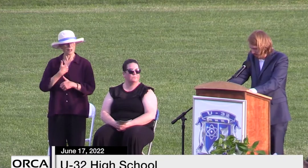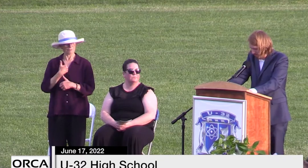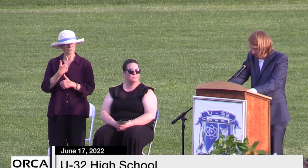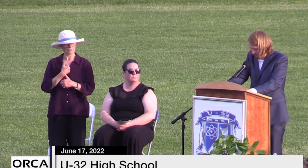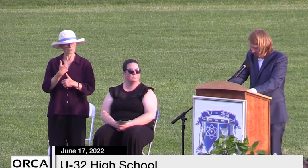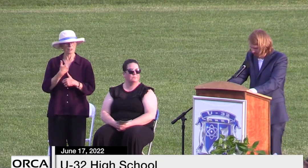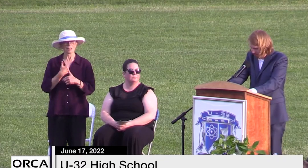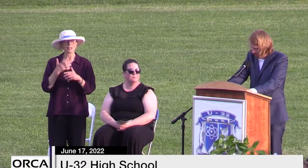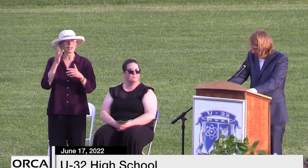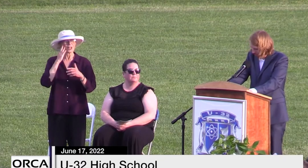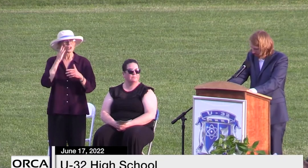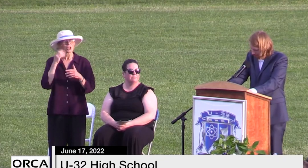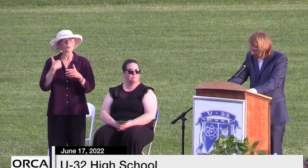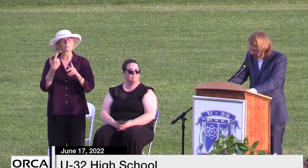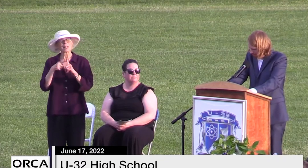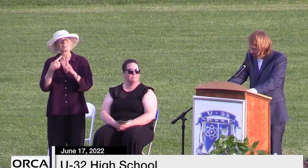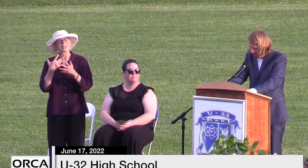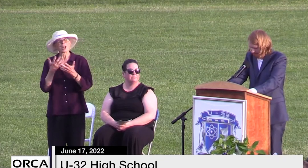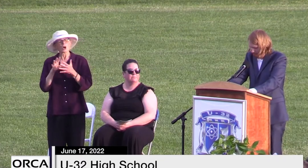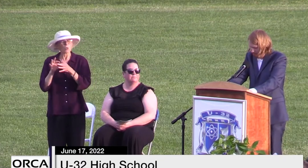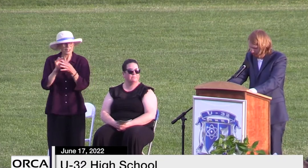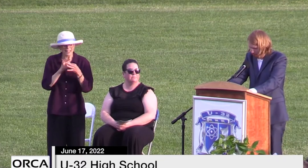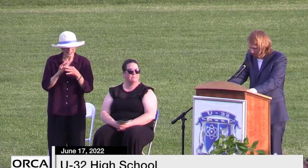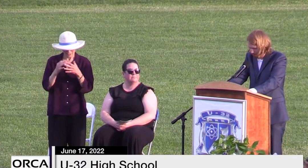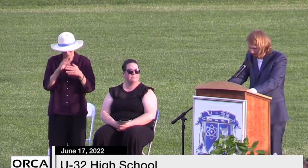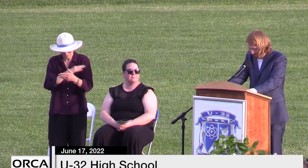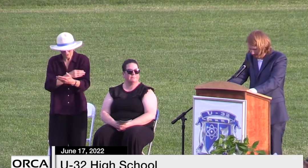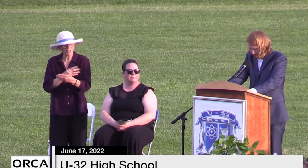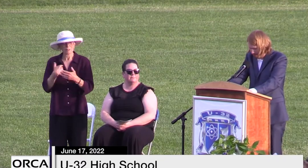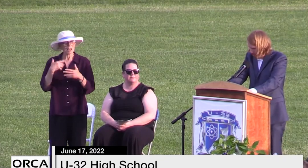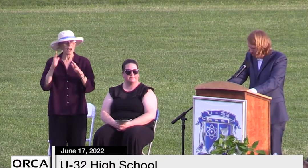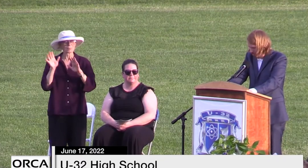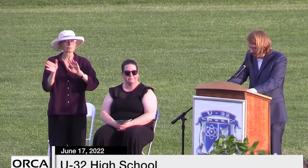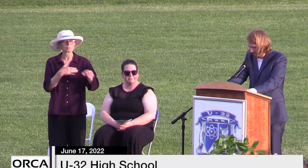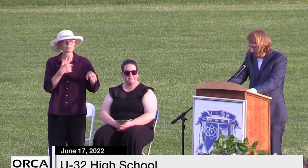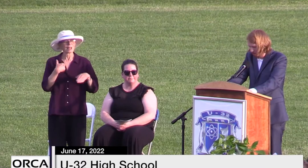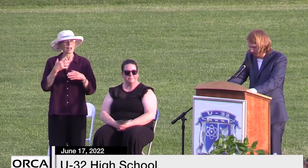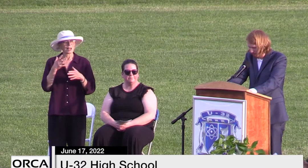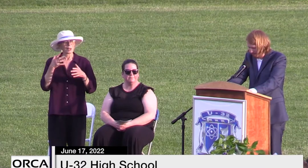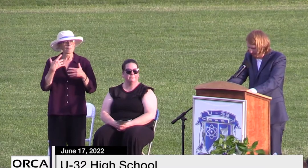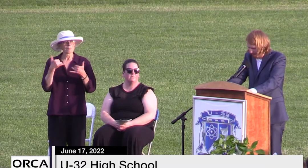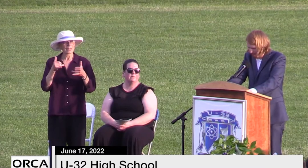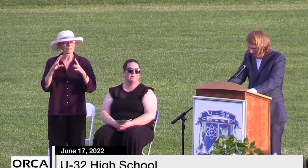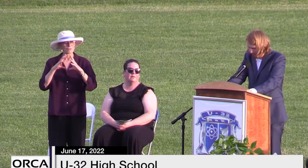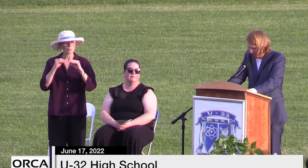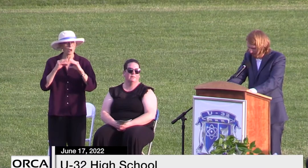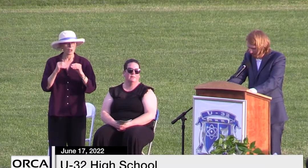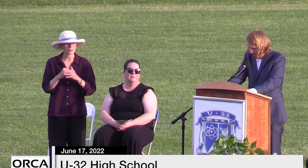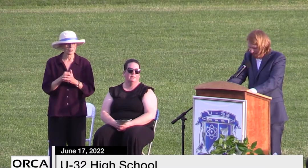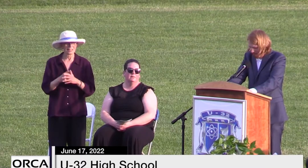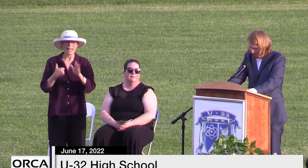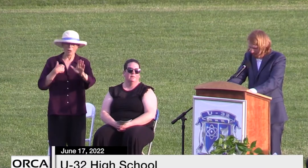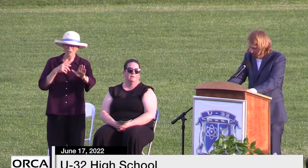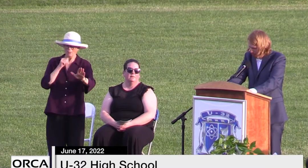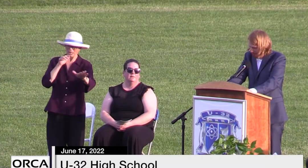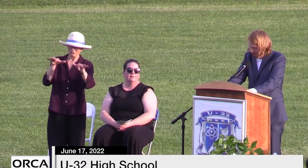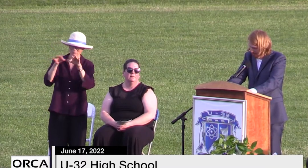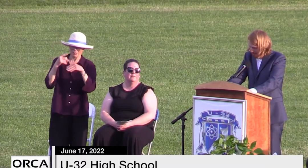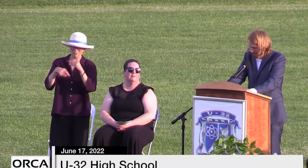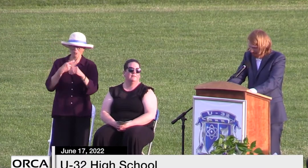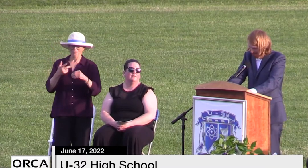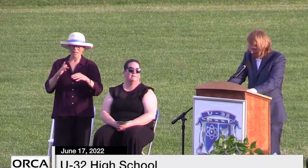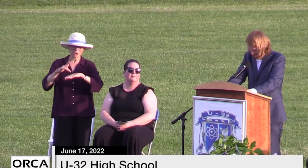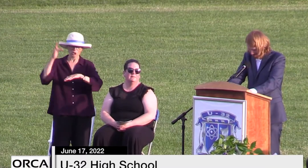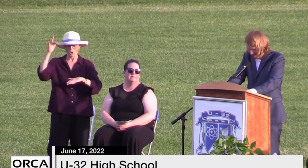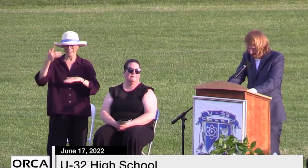other ailment of coordination and strength? Well, I decided to play football. Now, I'm not going to go into great detail on my glory days, but that sport did